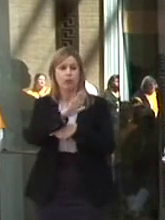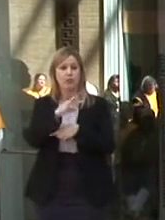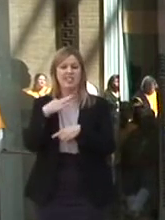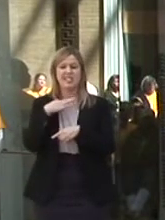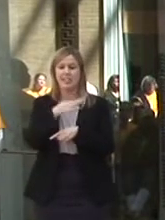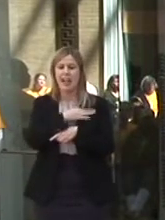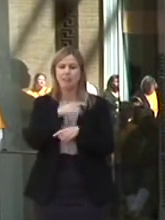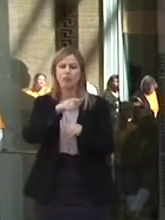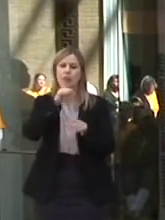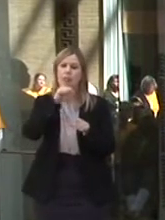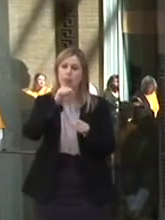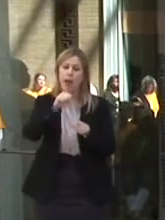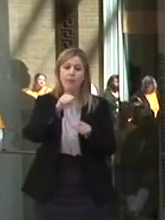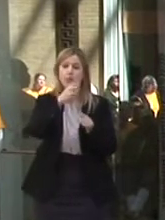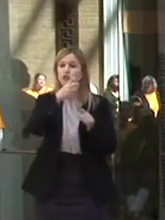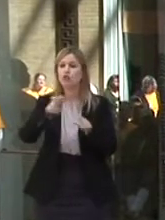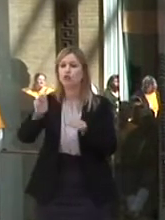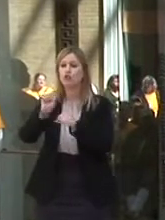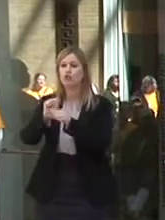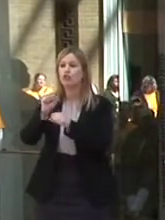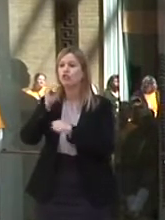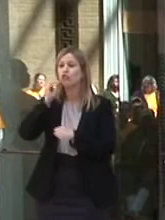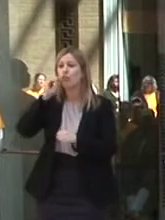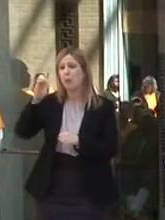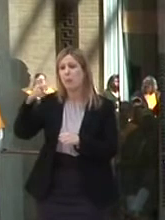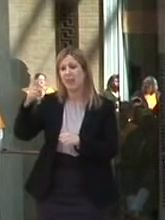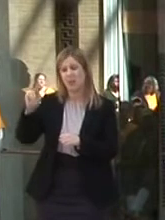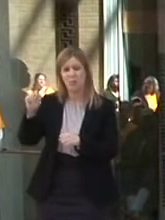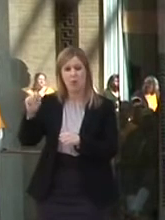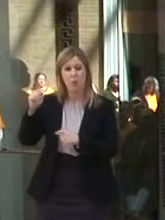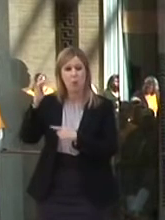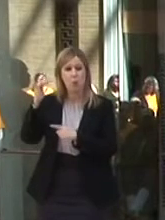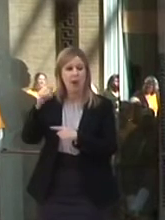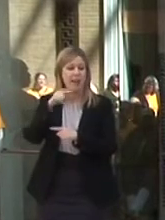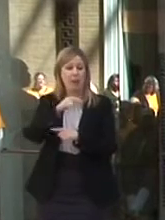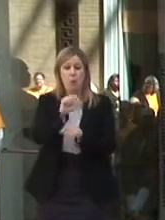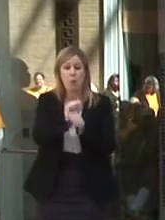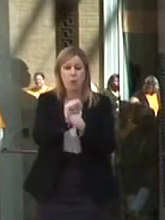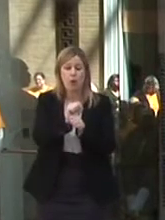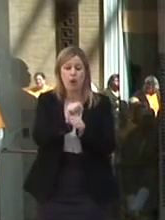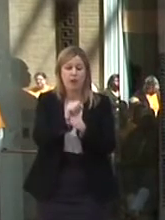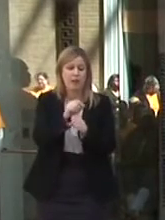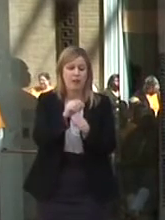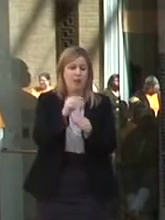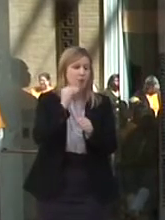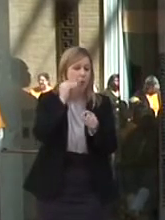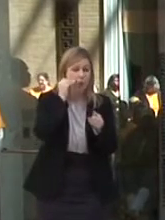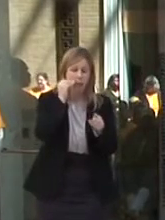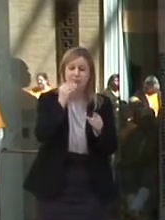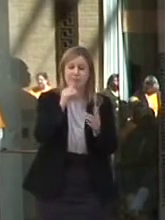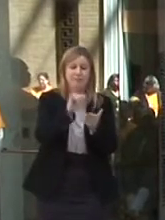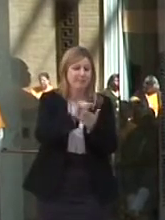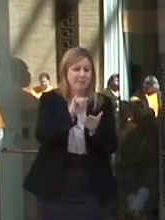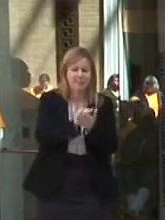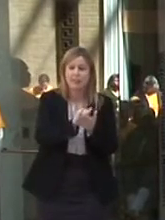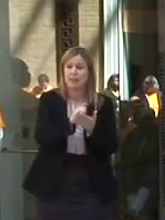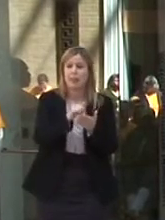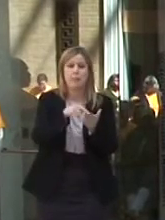job at Home Depot. She told us that a direct care worker's salary makes it impossible to catch up with bills if you get